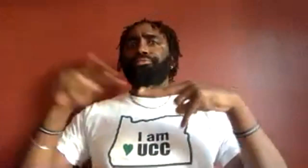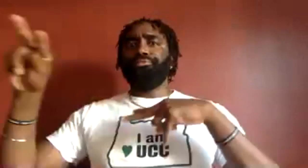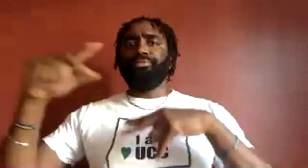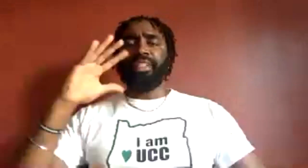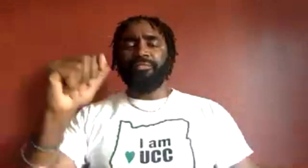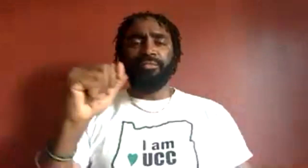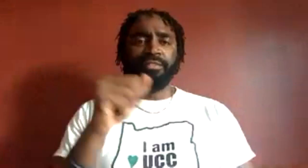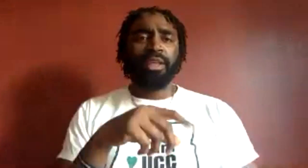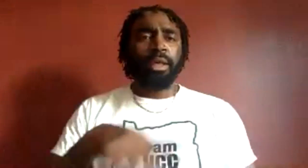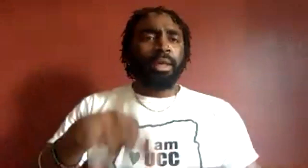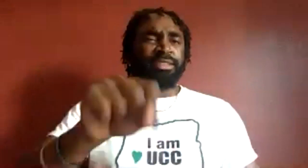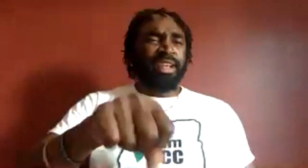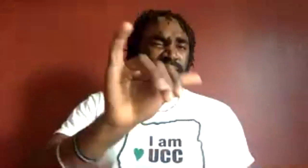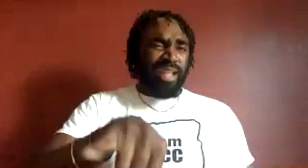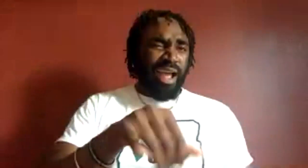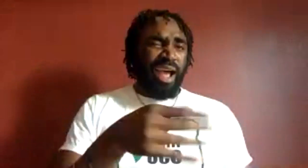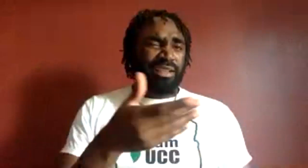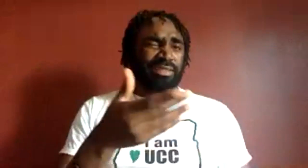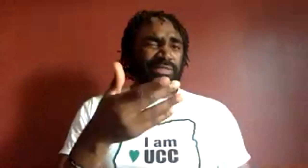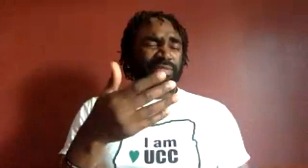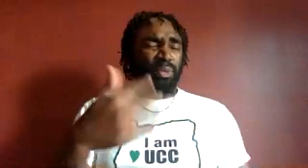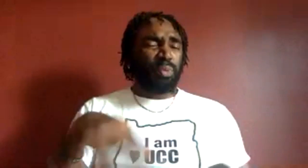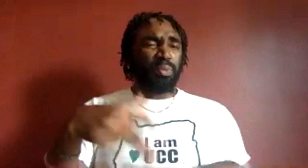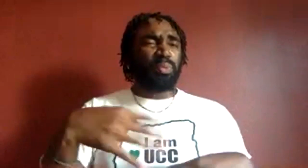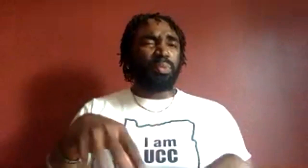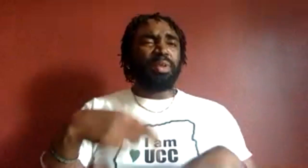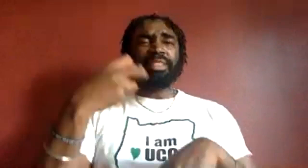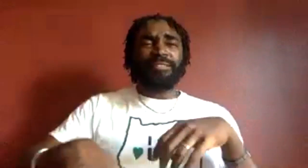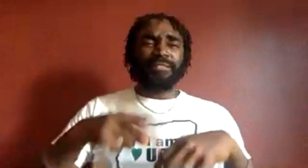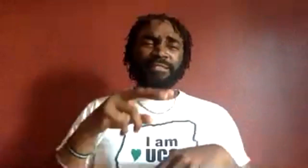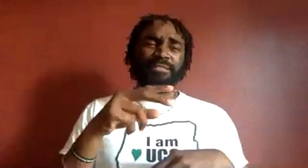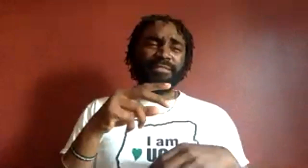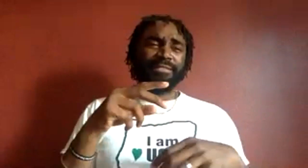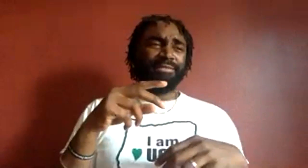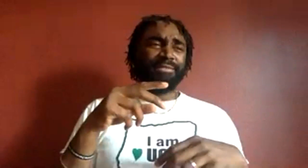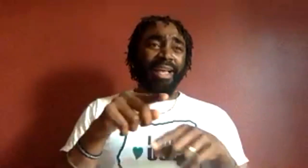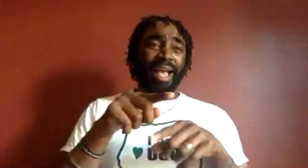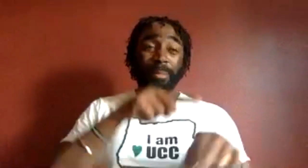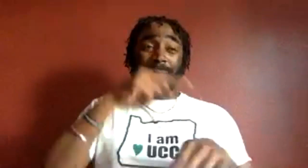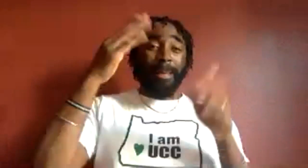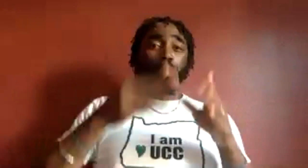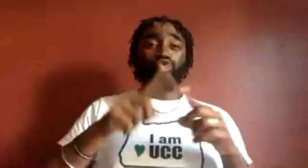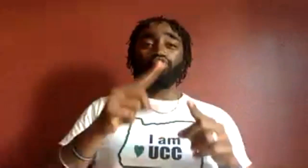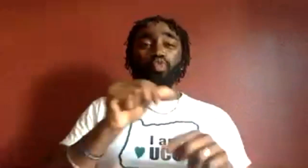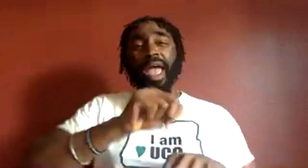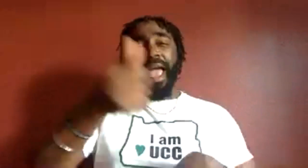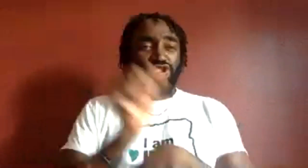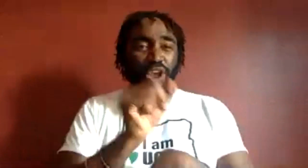The eye gaze is really important. If they're gonna look the other way, then sure, head off. But I mean, it can be really tough in the sense that Black